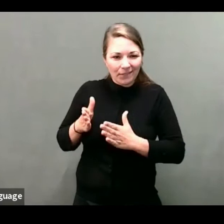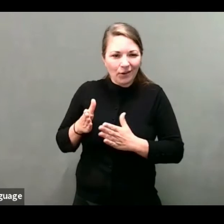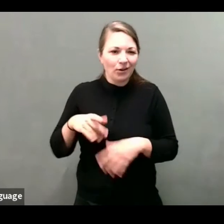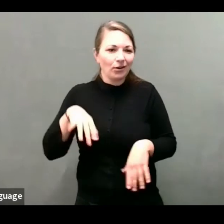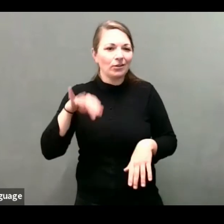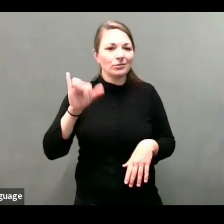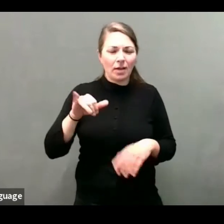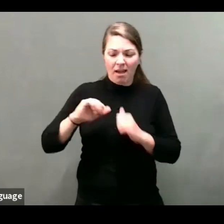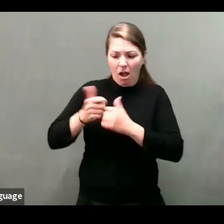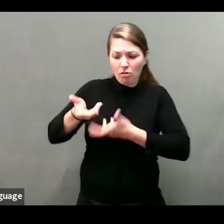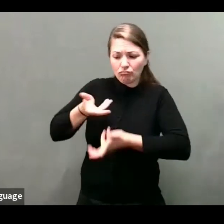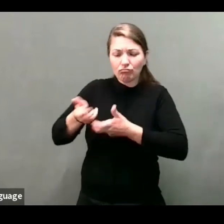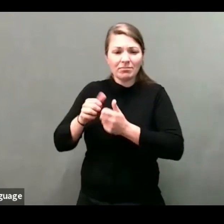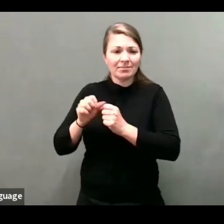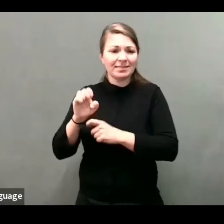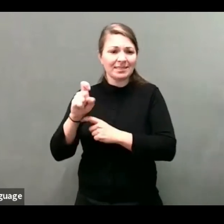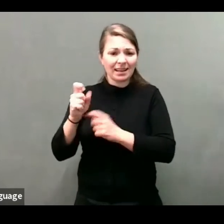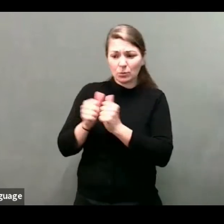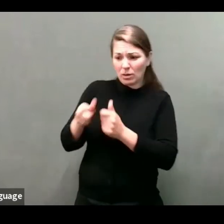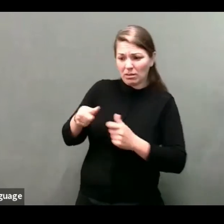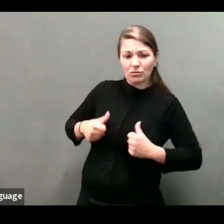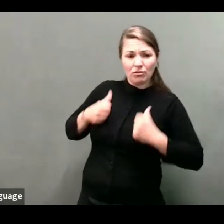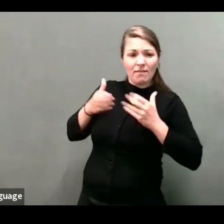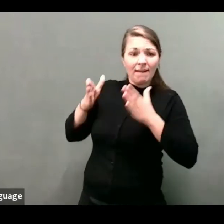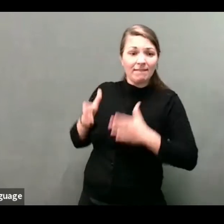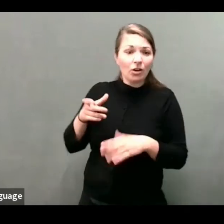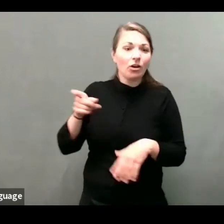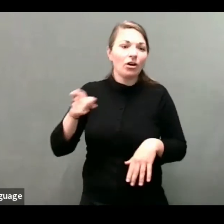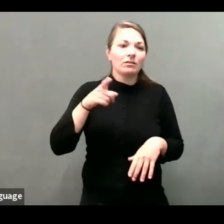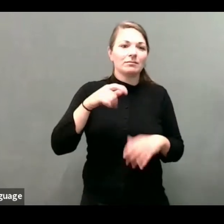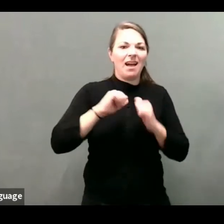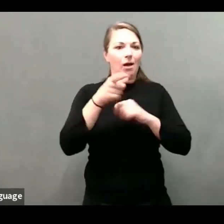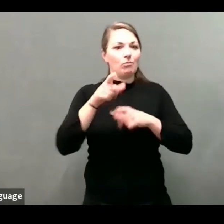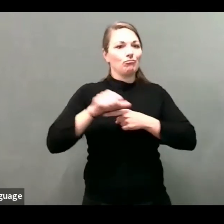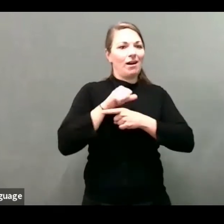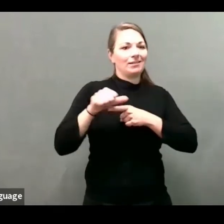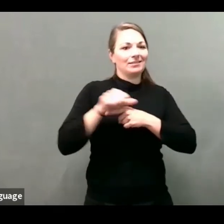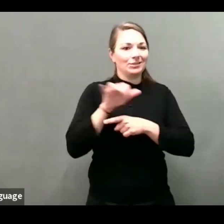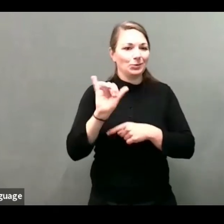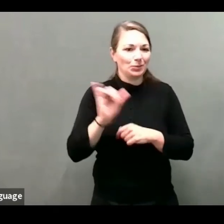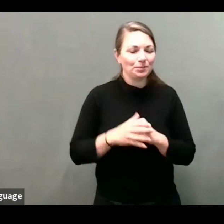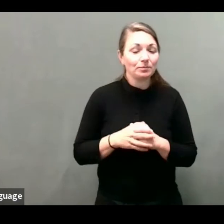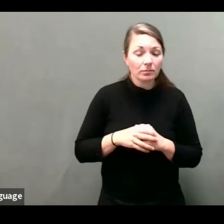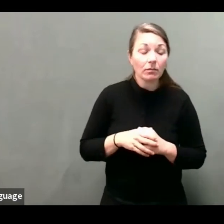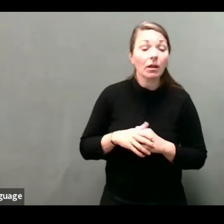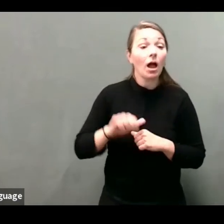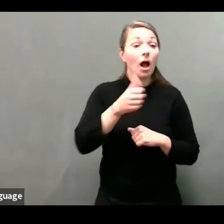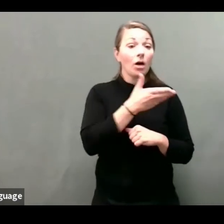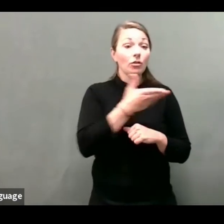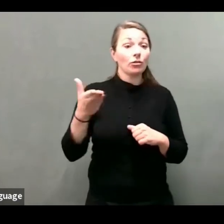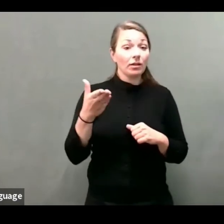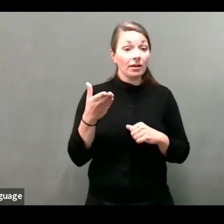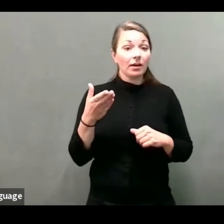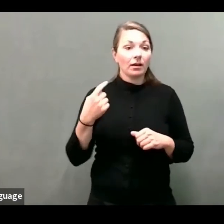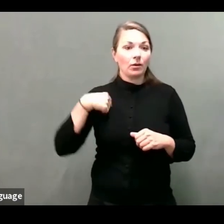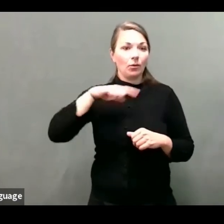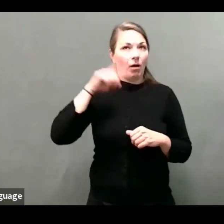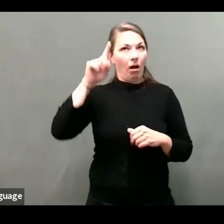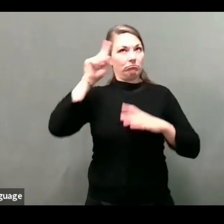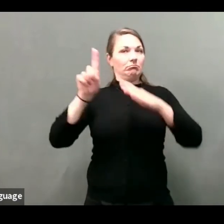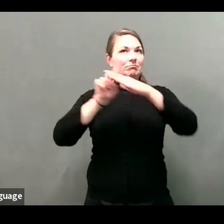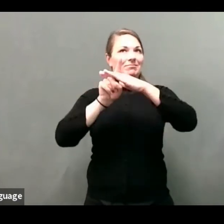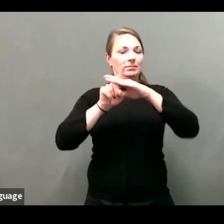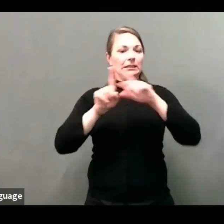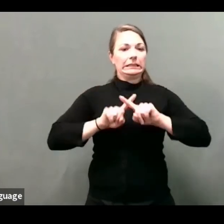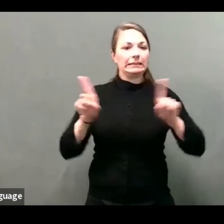that comfortably and get some practice too, if that's something that would help you out. So the other things that we thought of here around